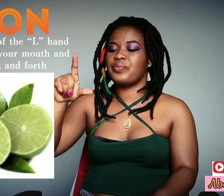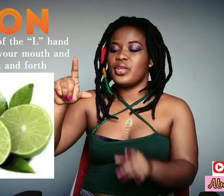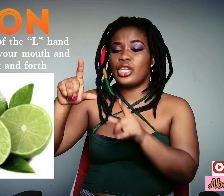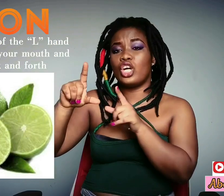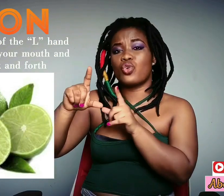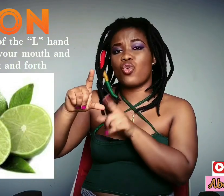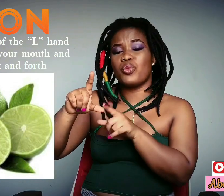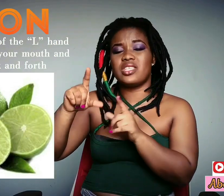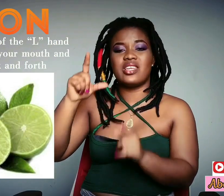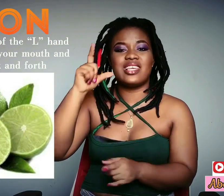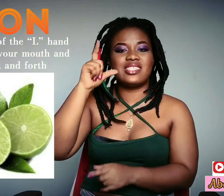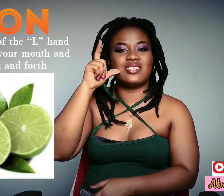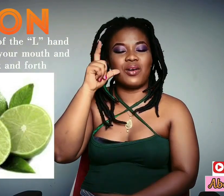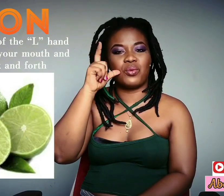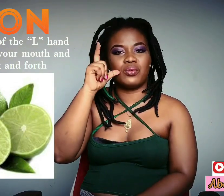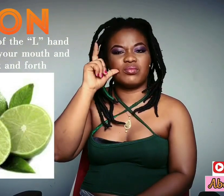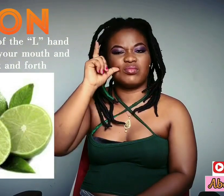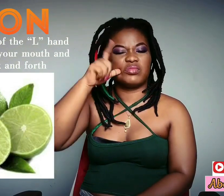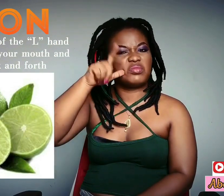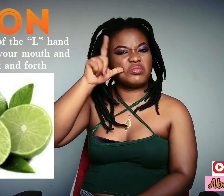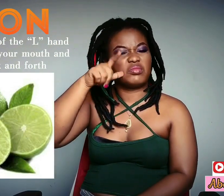la now the kukumuti ne esi ono ho